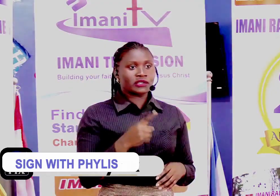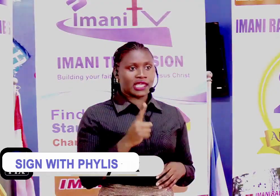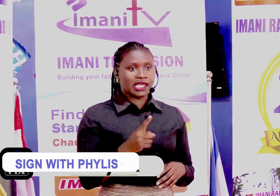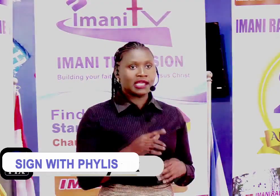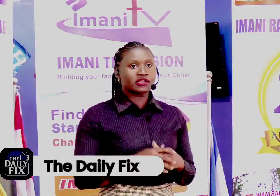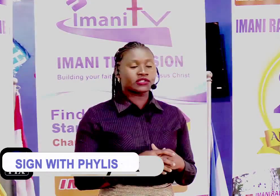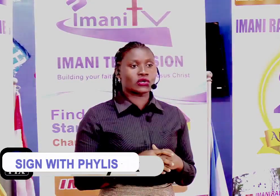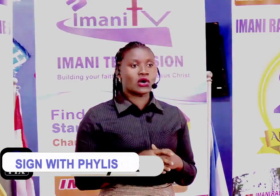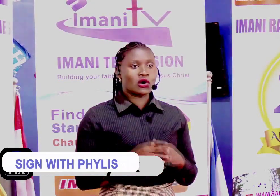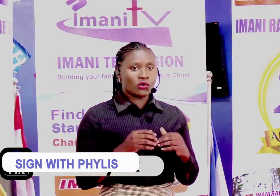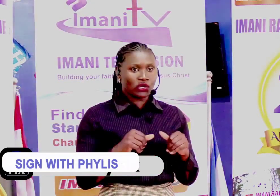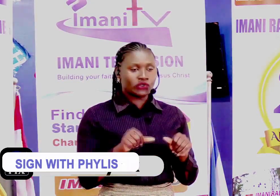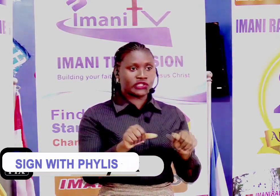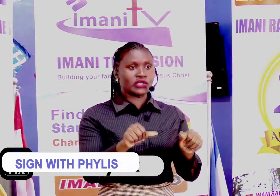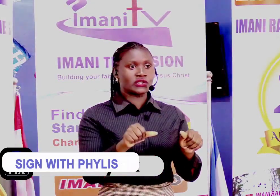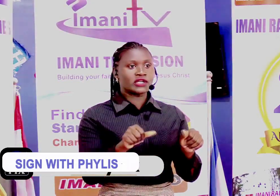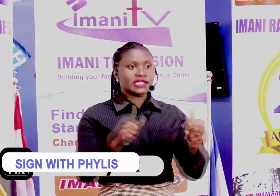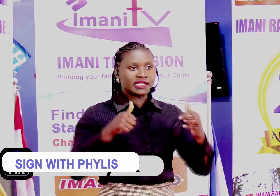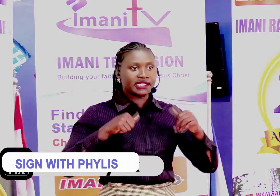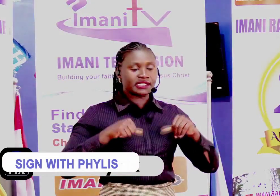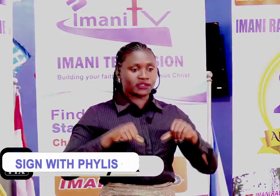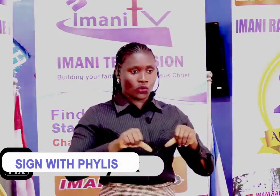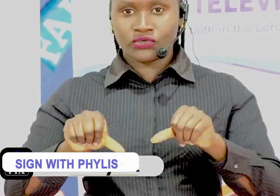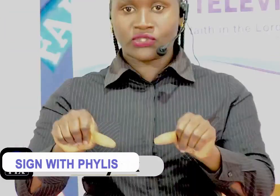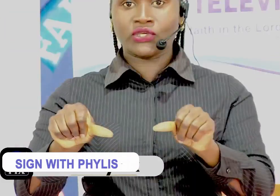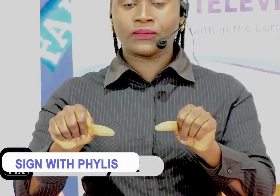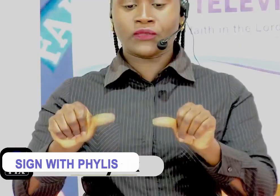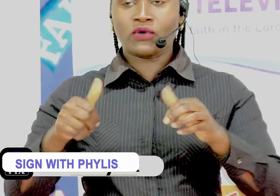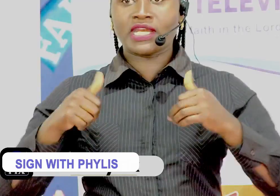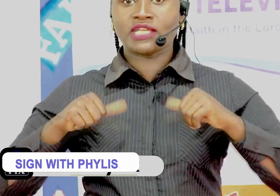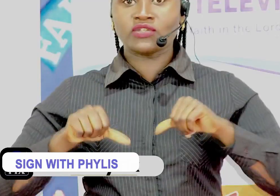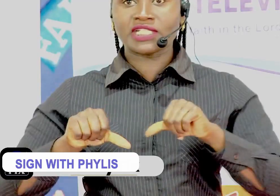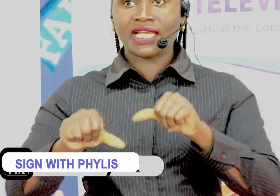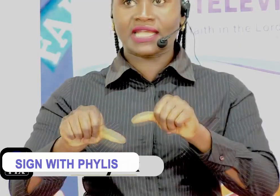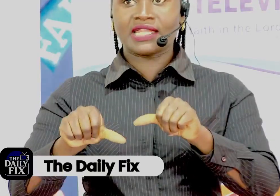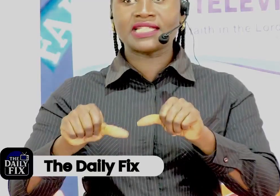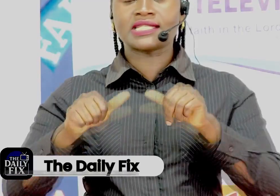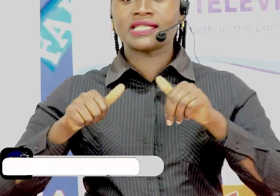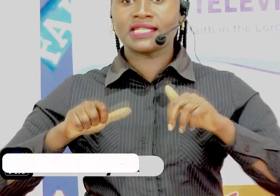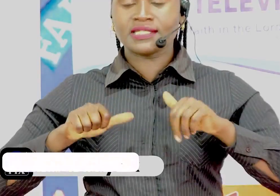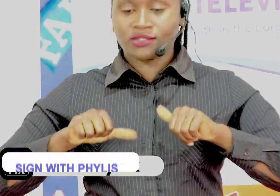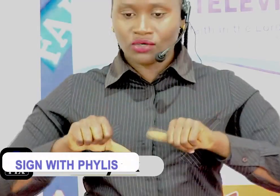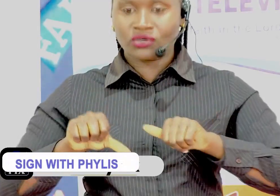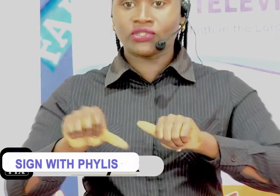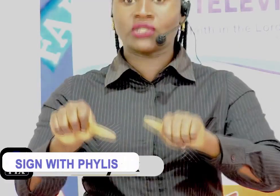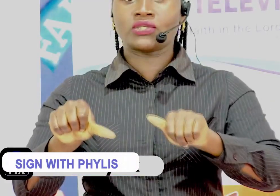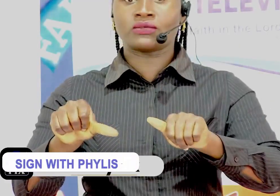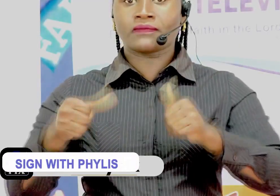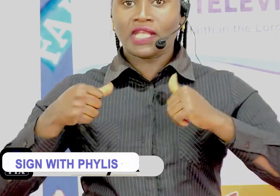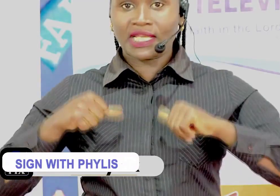Okay, so we continue. This is continue. When I do it like this is continue. Let